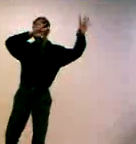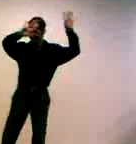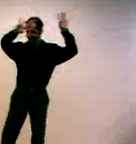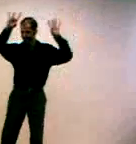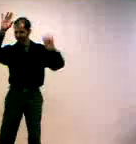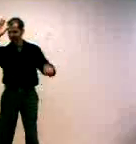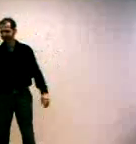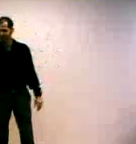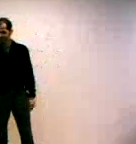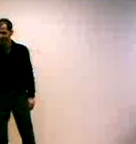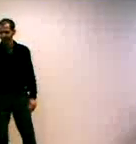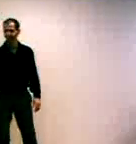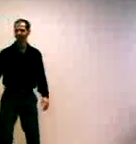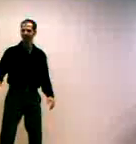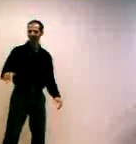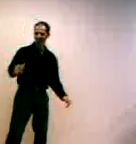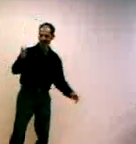They'll choose the people.